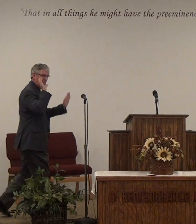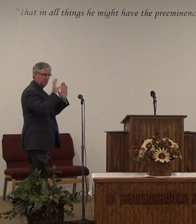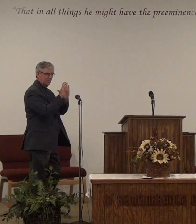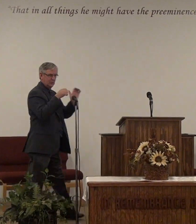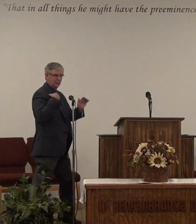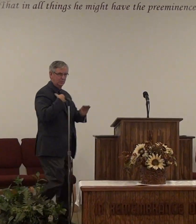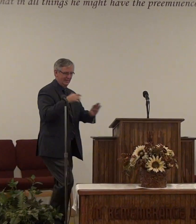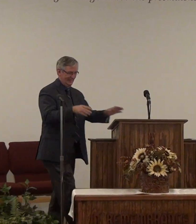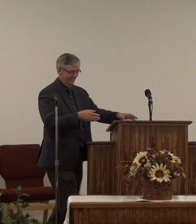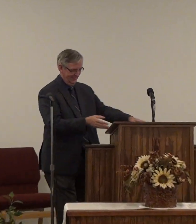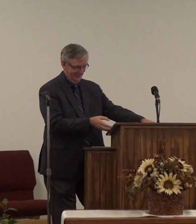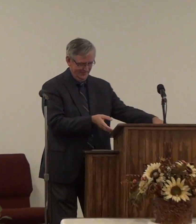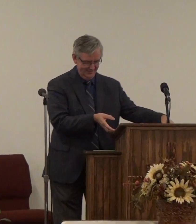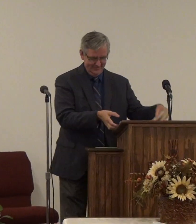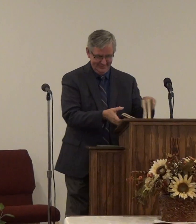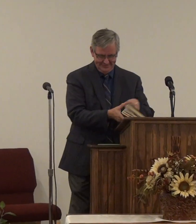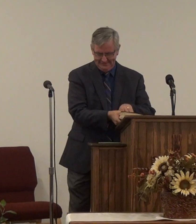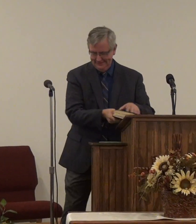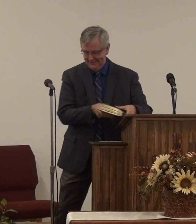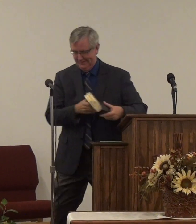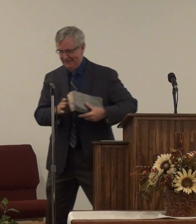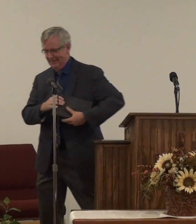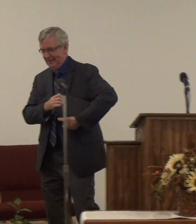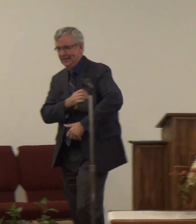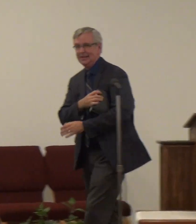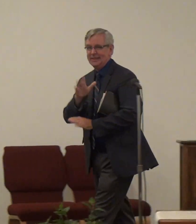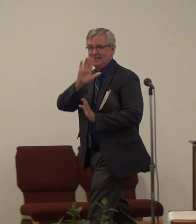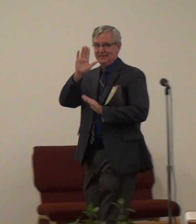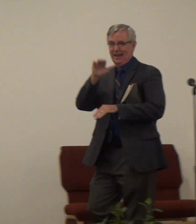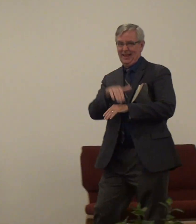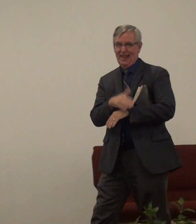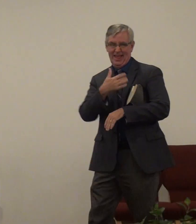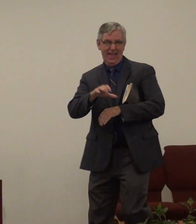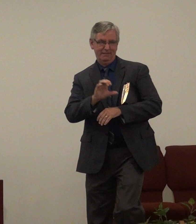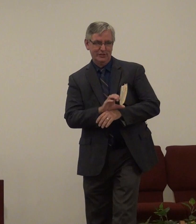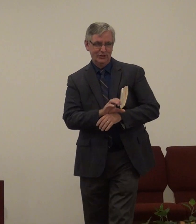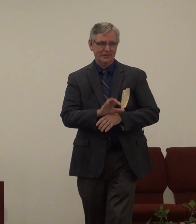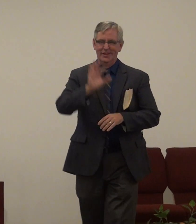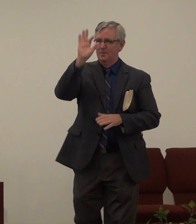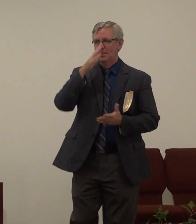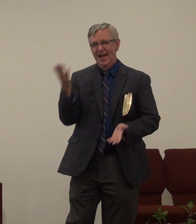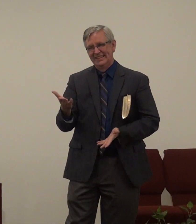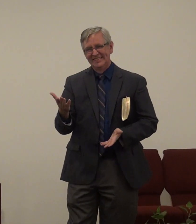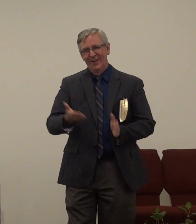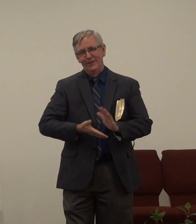It's sad to say that a lot of us are like this. Imagine it's Sunday